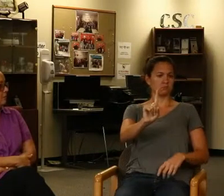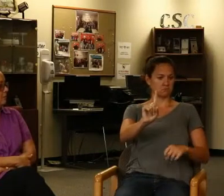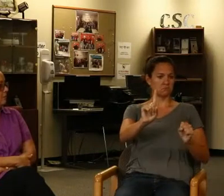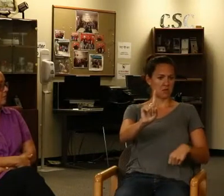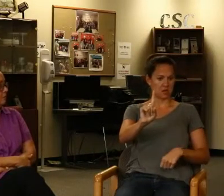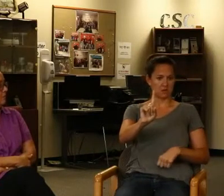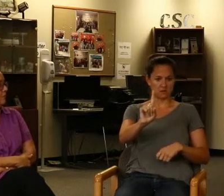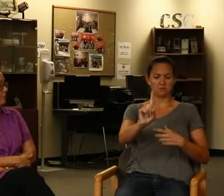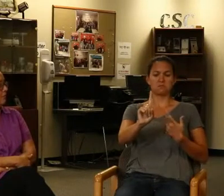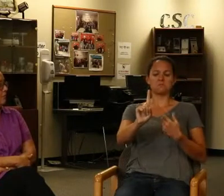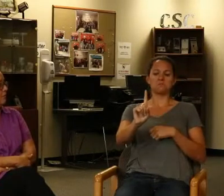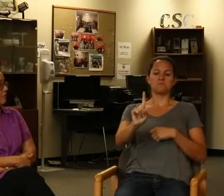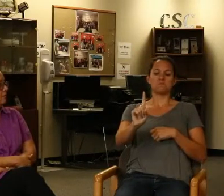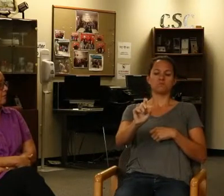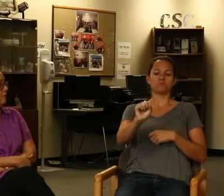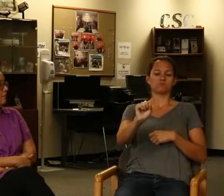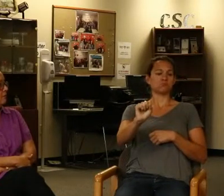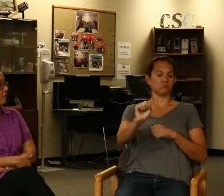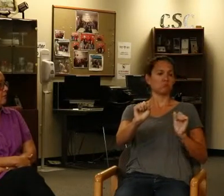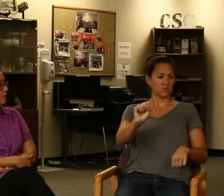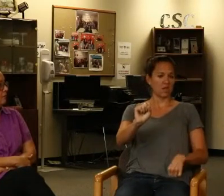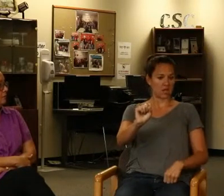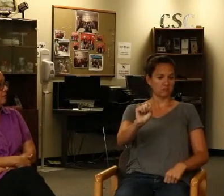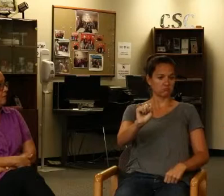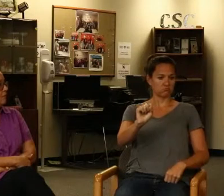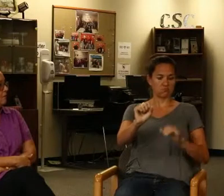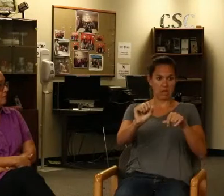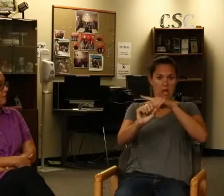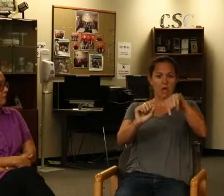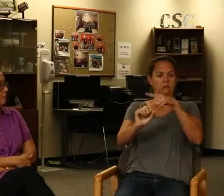the one hand shape. Could do like this, the S.